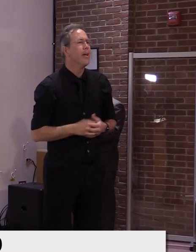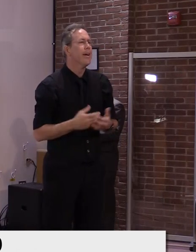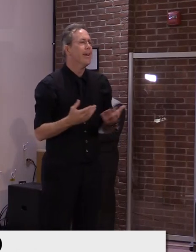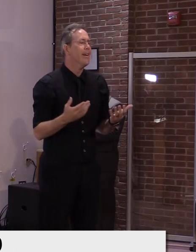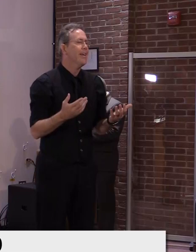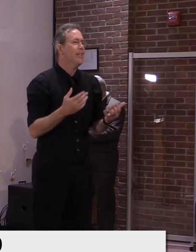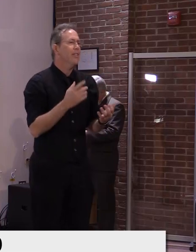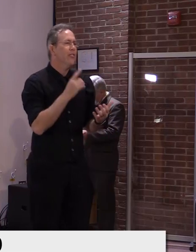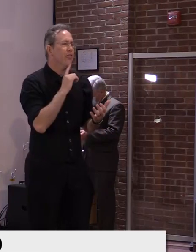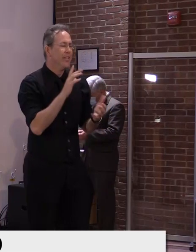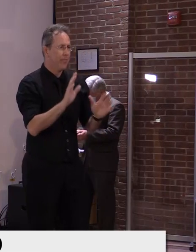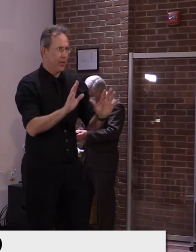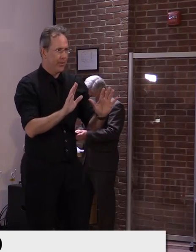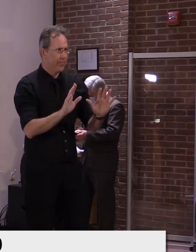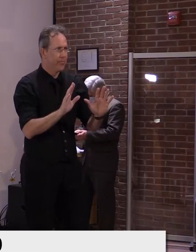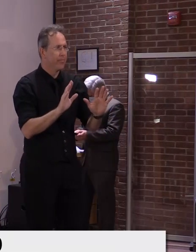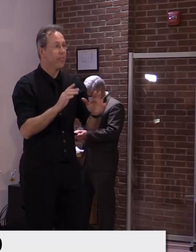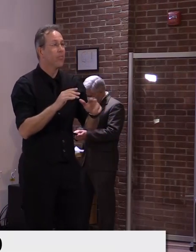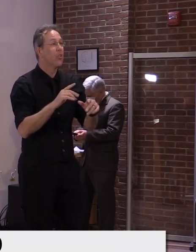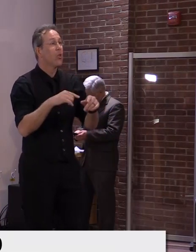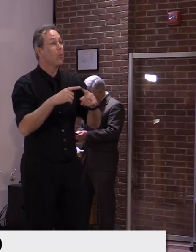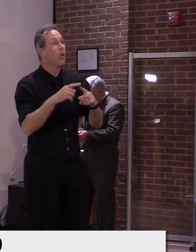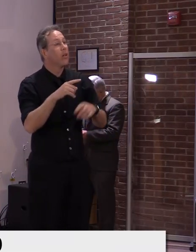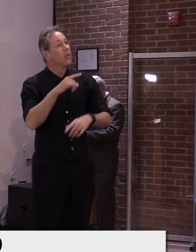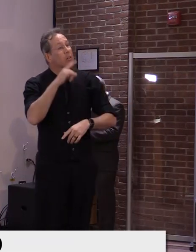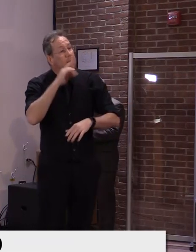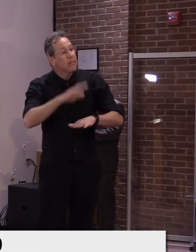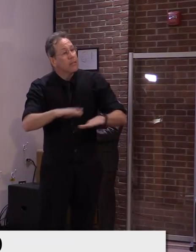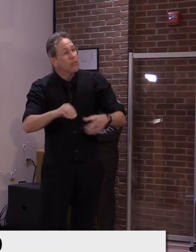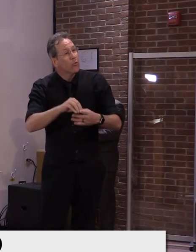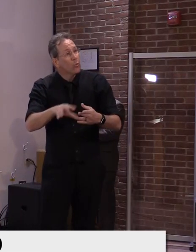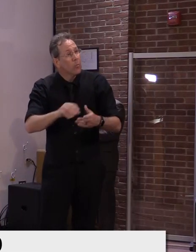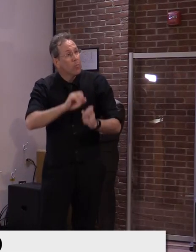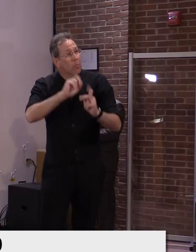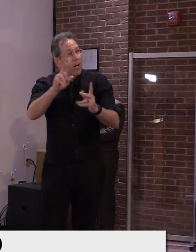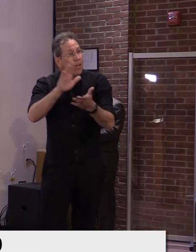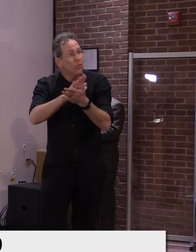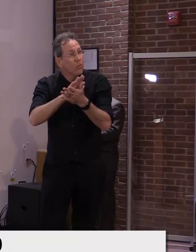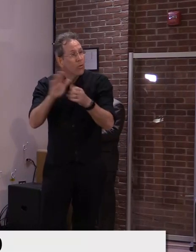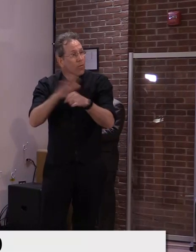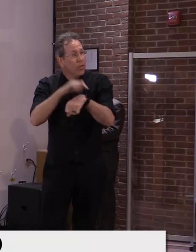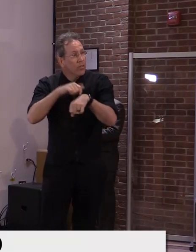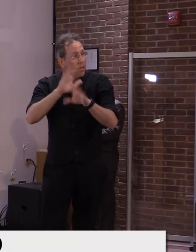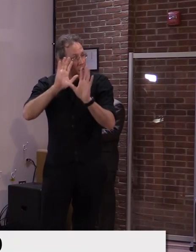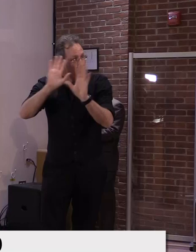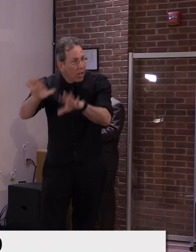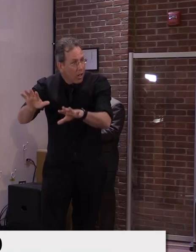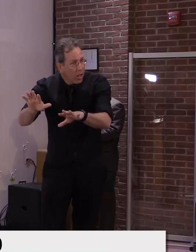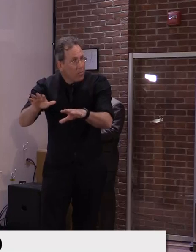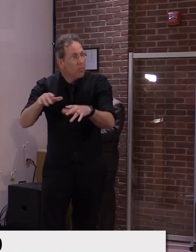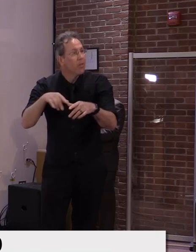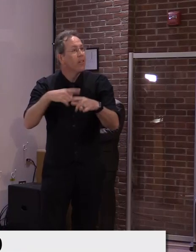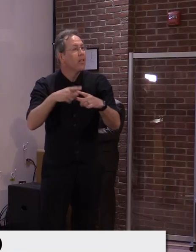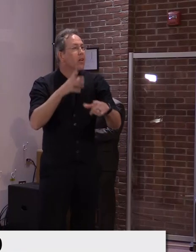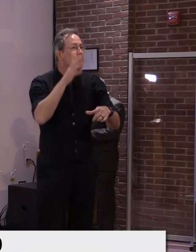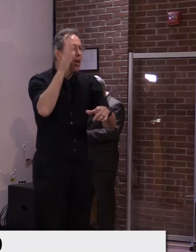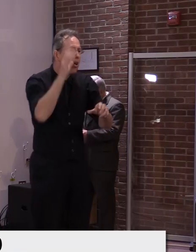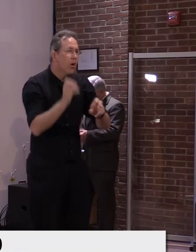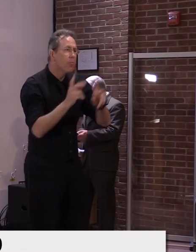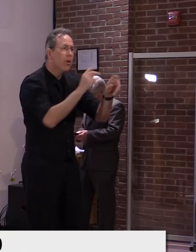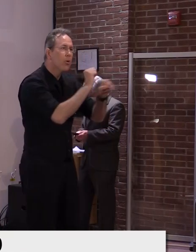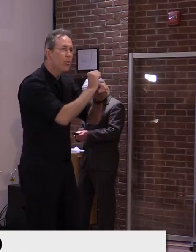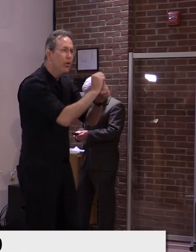an issue, then we will reinstitute the work search requirements. But I would say it's going to be fairly soon. As we